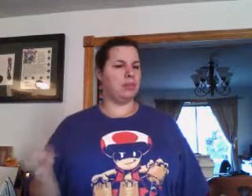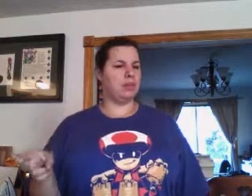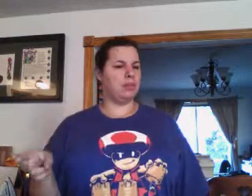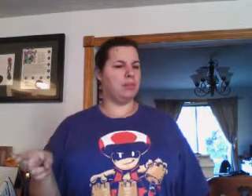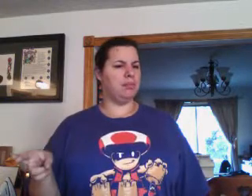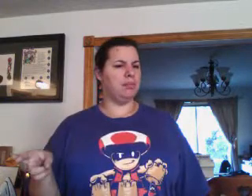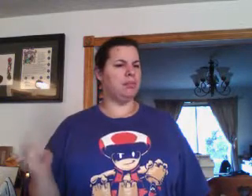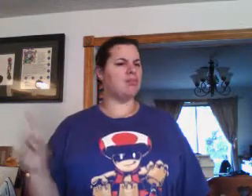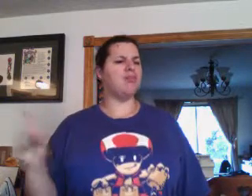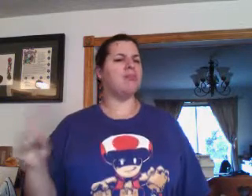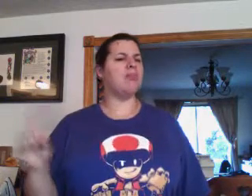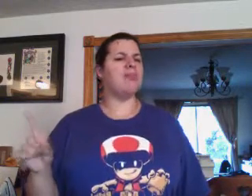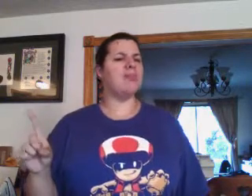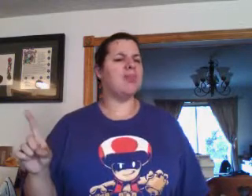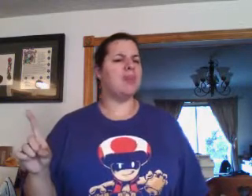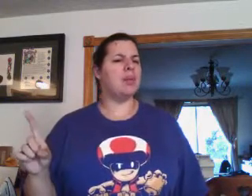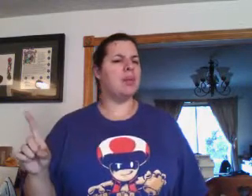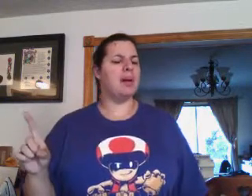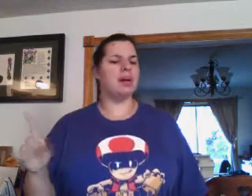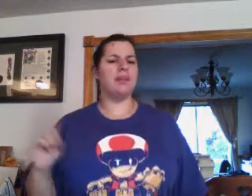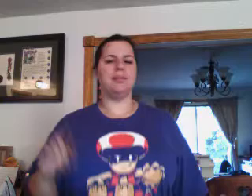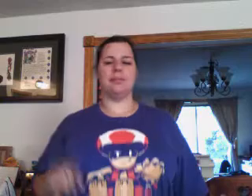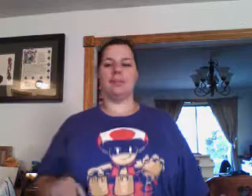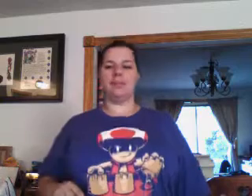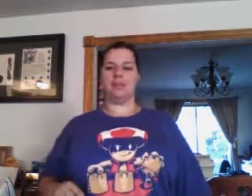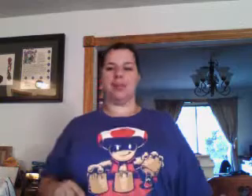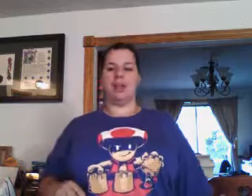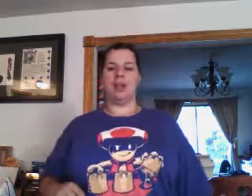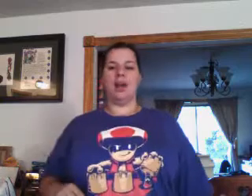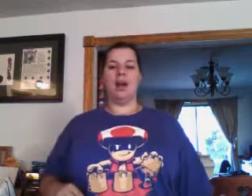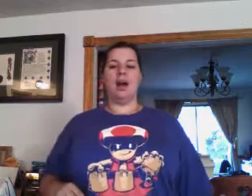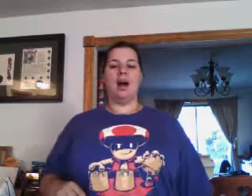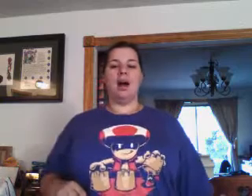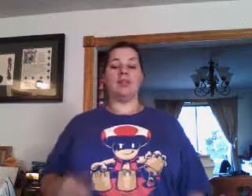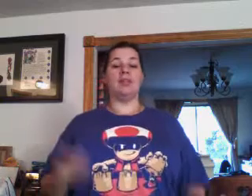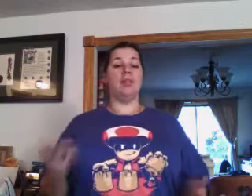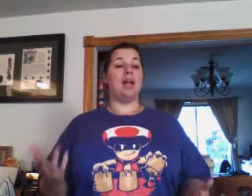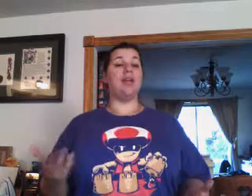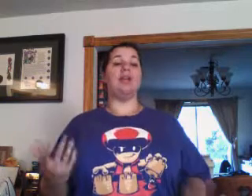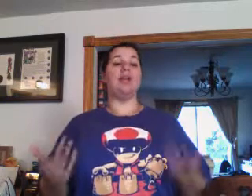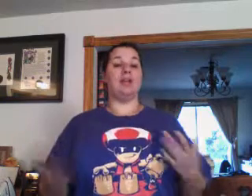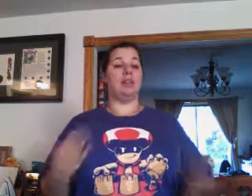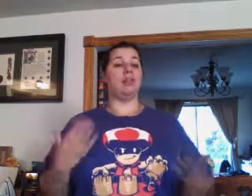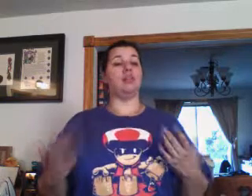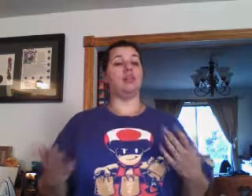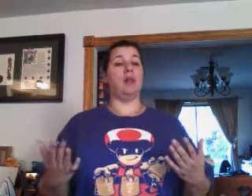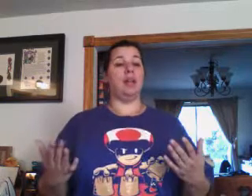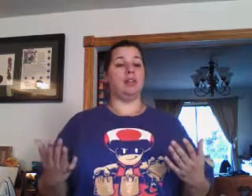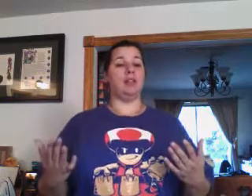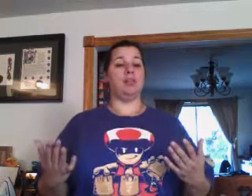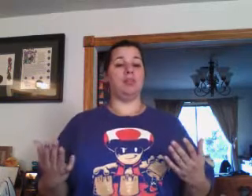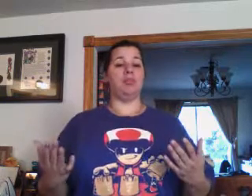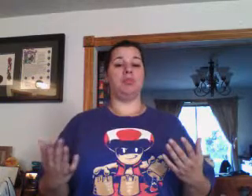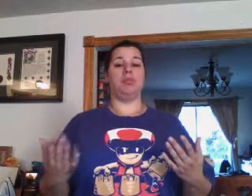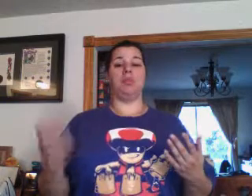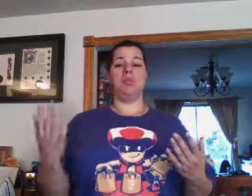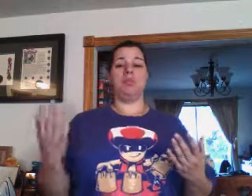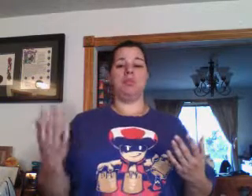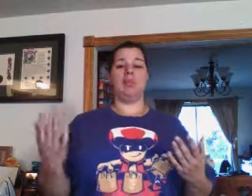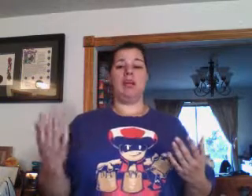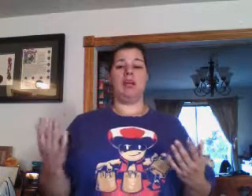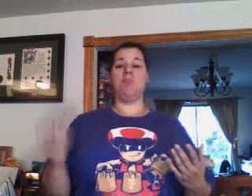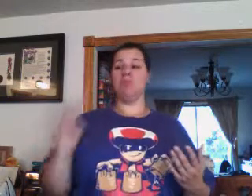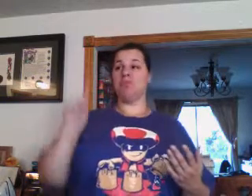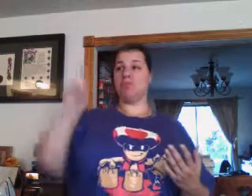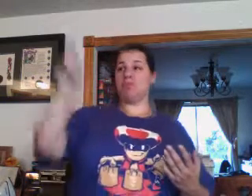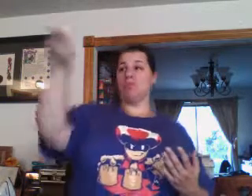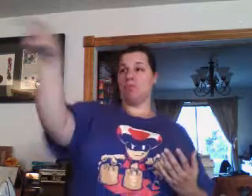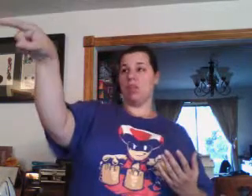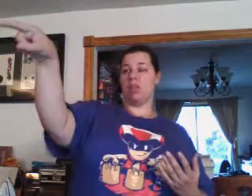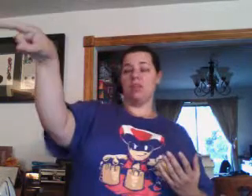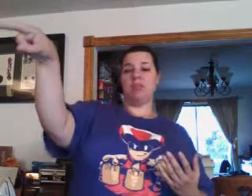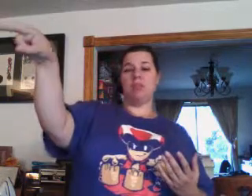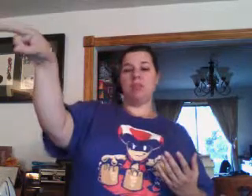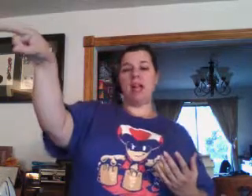restroom, where? So now you're going to give a response. So you might say, it's over